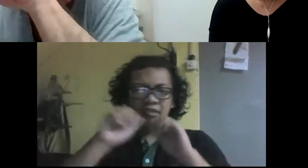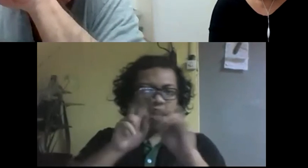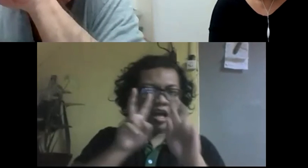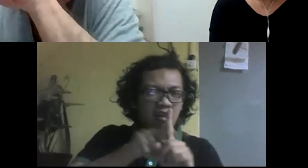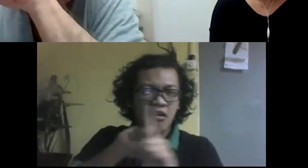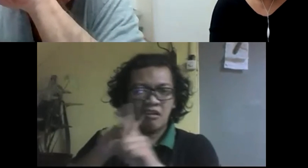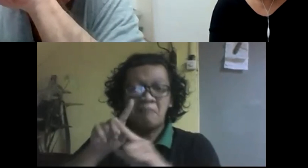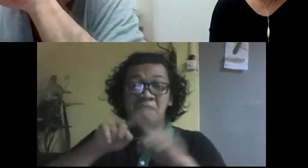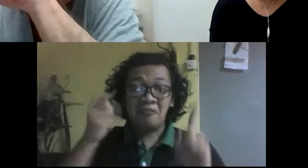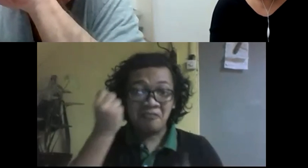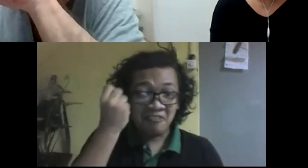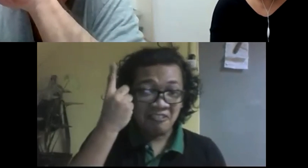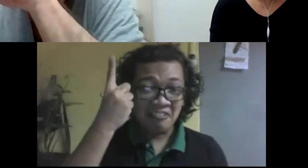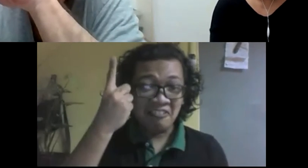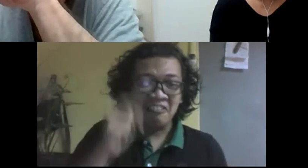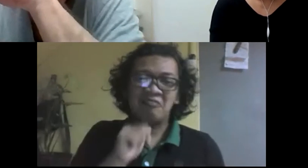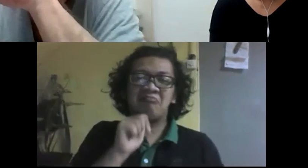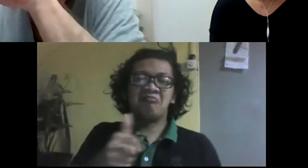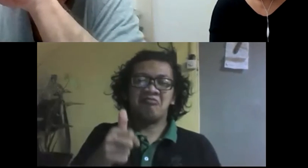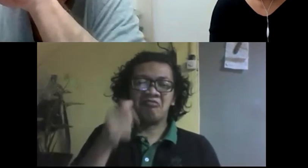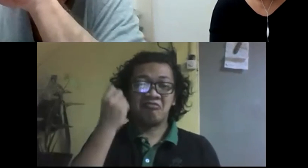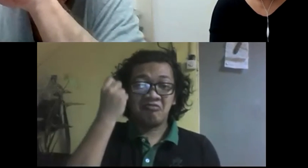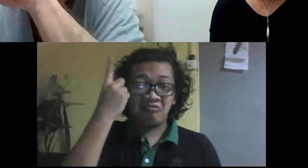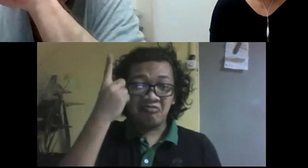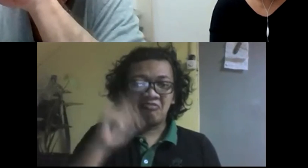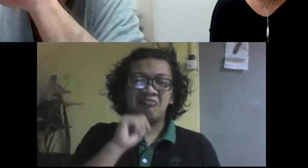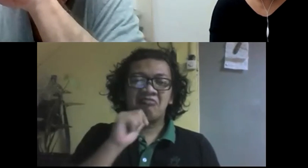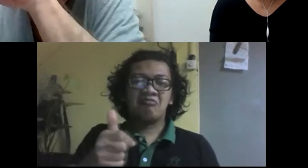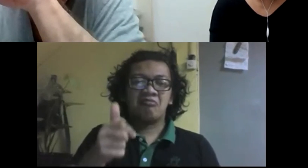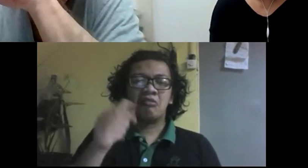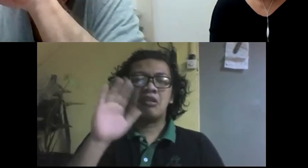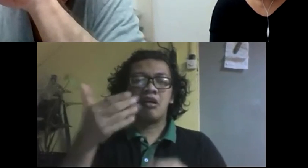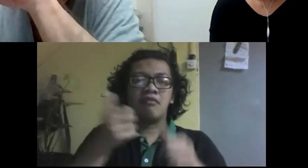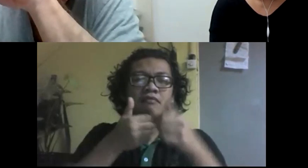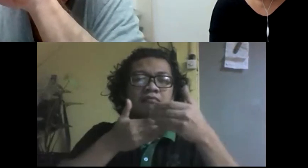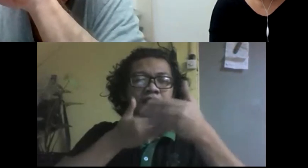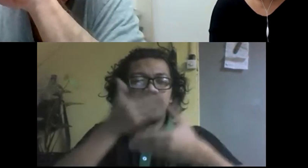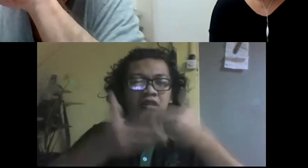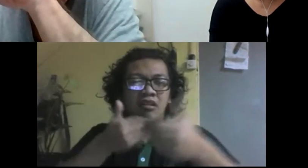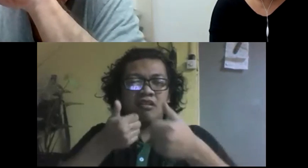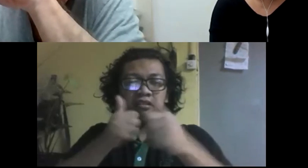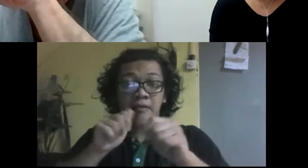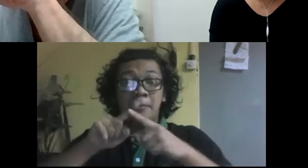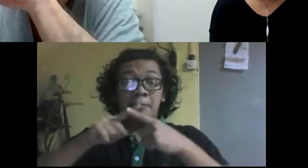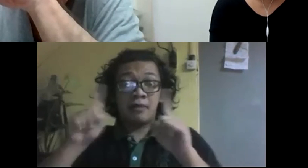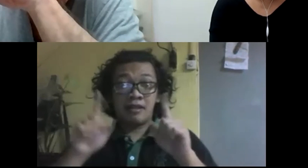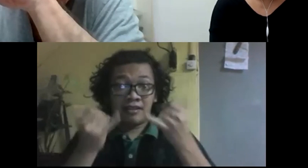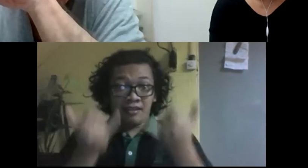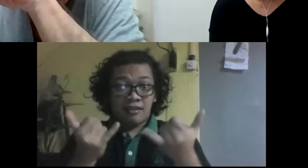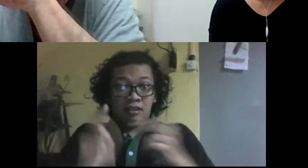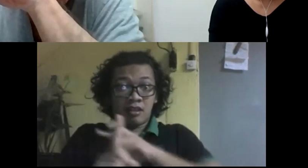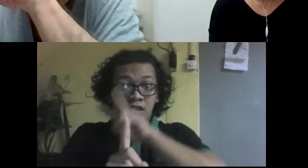to study how we're going to apply these things, but we haven't really fully understood how the process